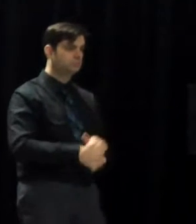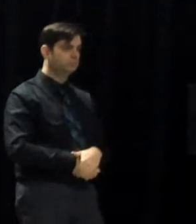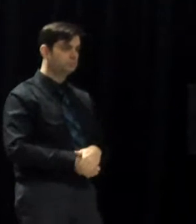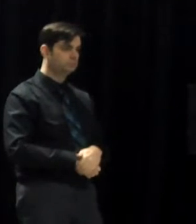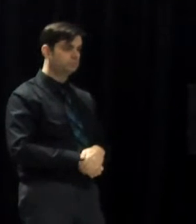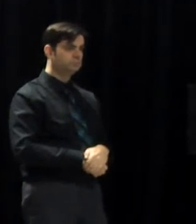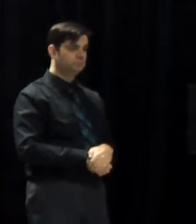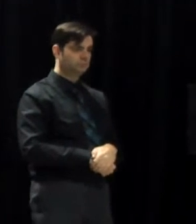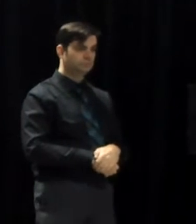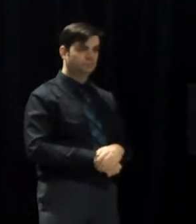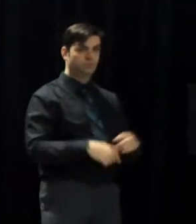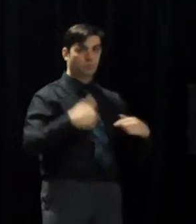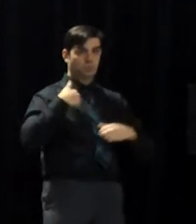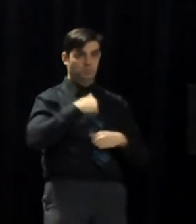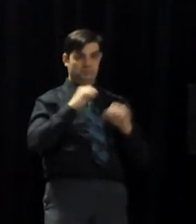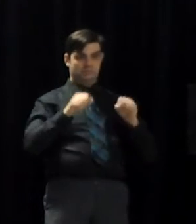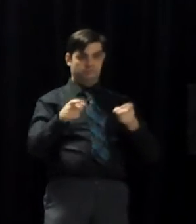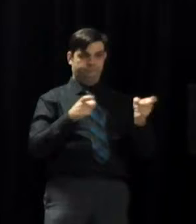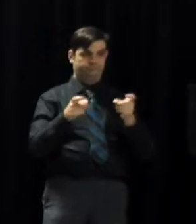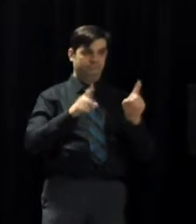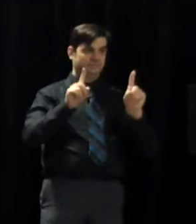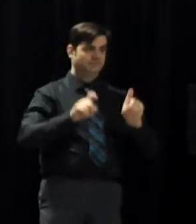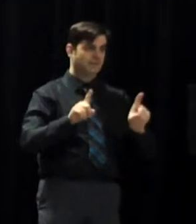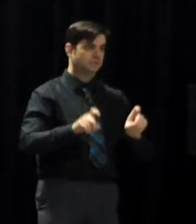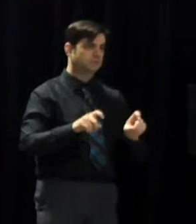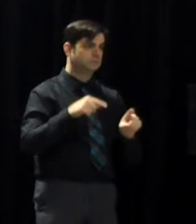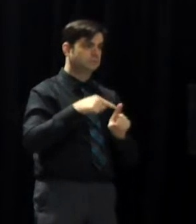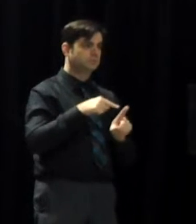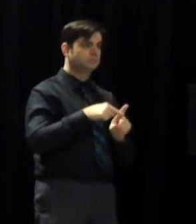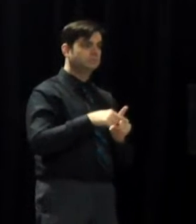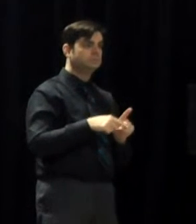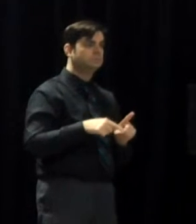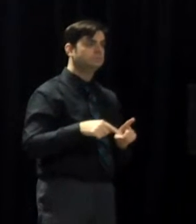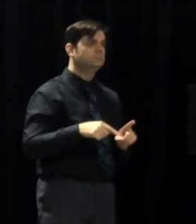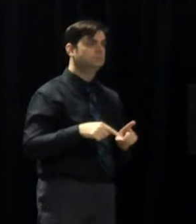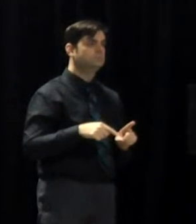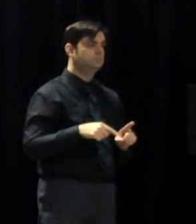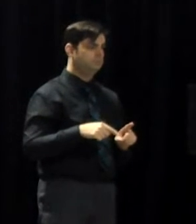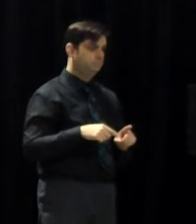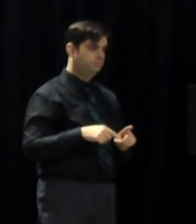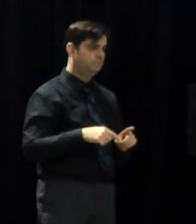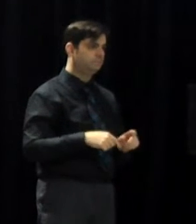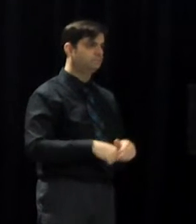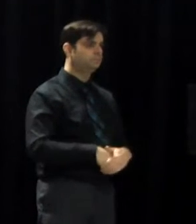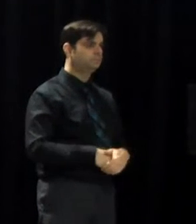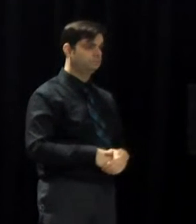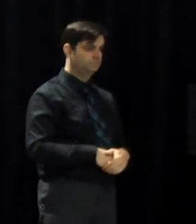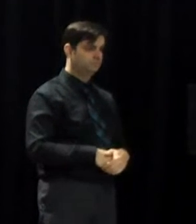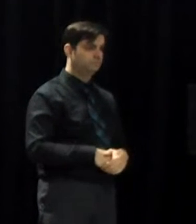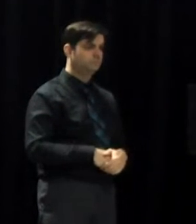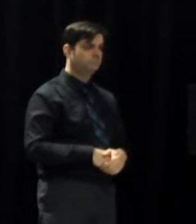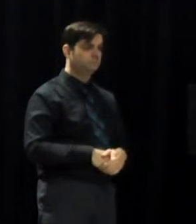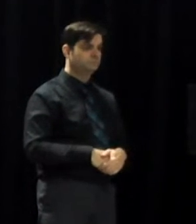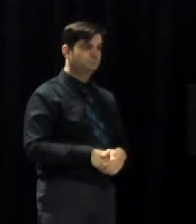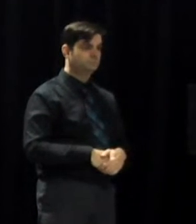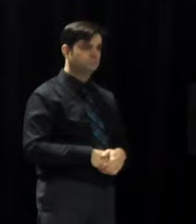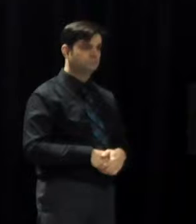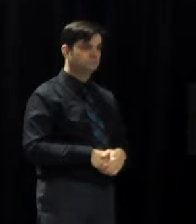the cases flattened and going down, it's called an R factor, the reinfection